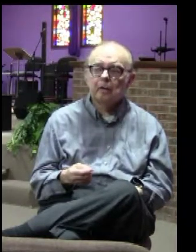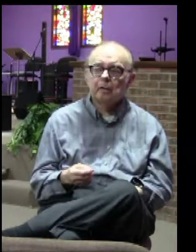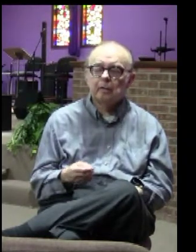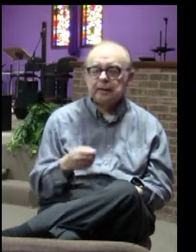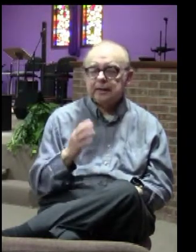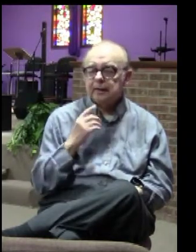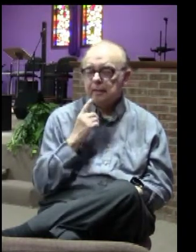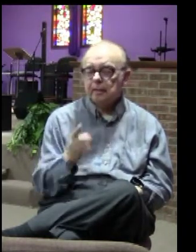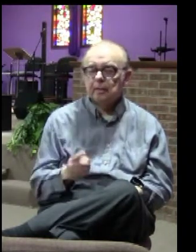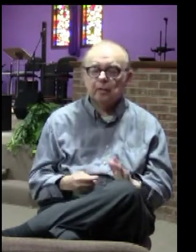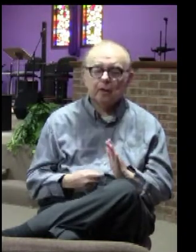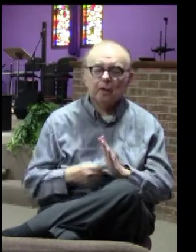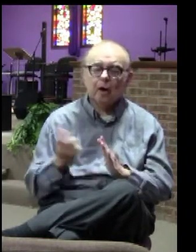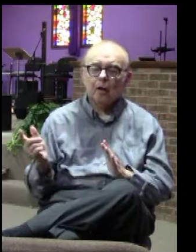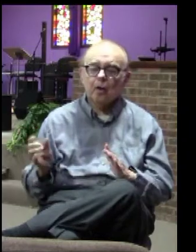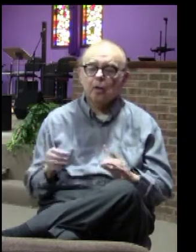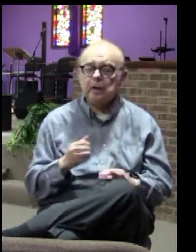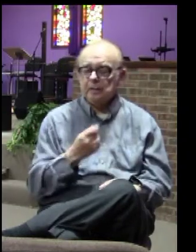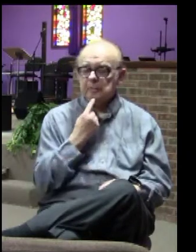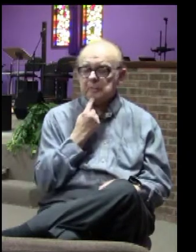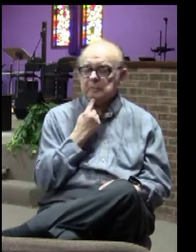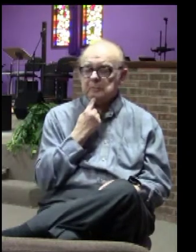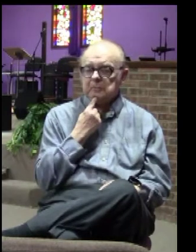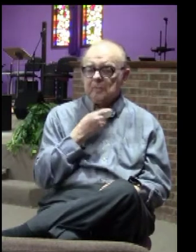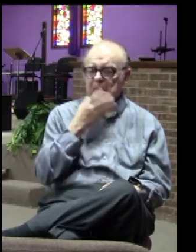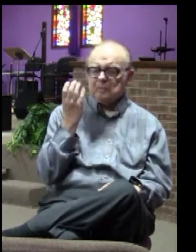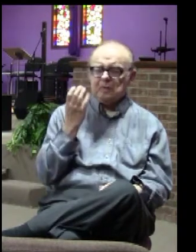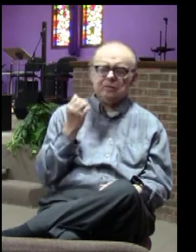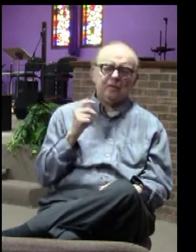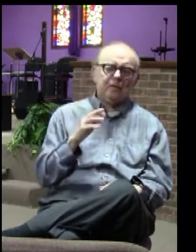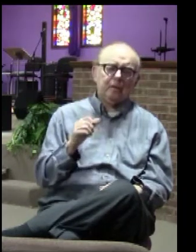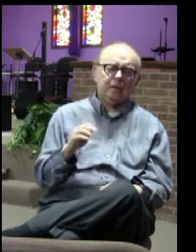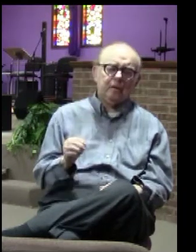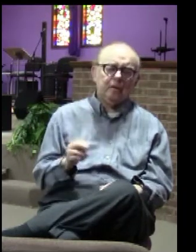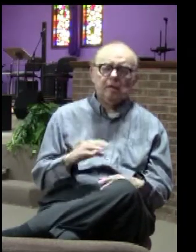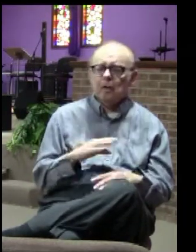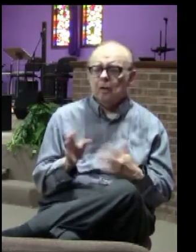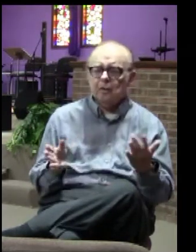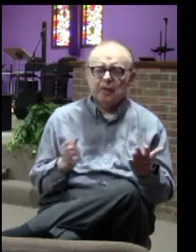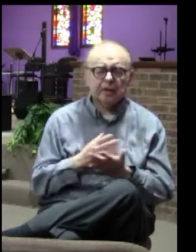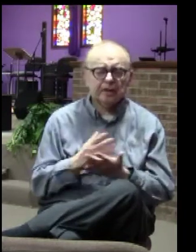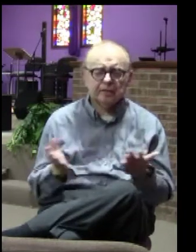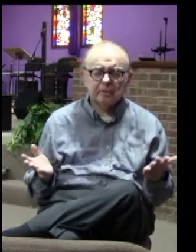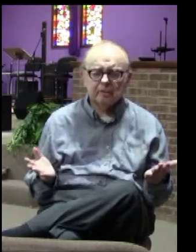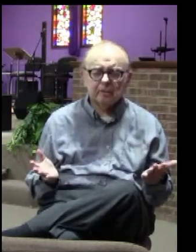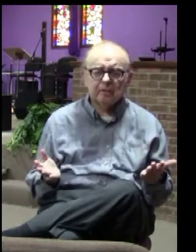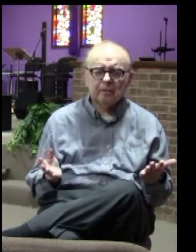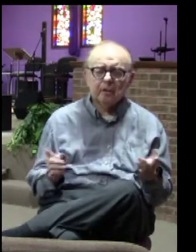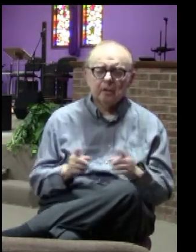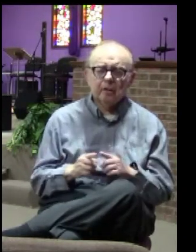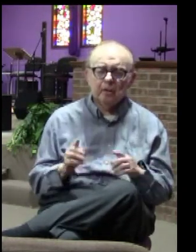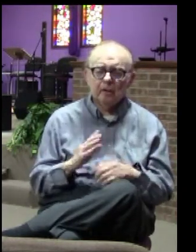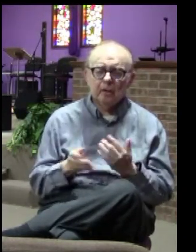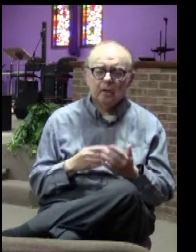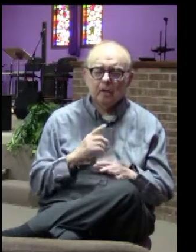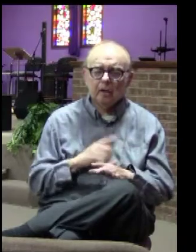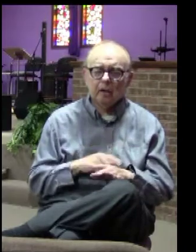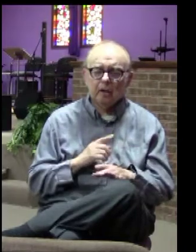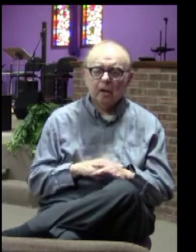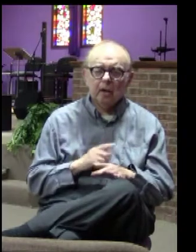He says, get rid of all bitterness, rage, anger, harsh words, and slander, as well as all types